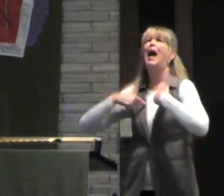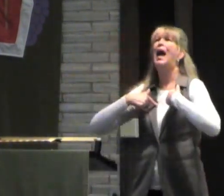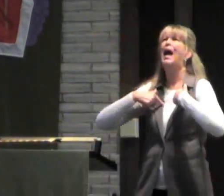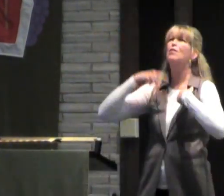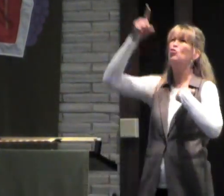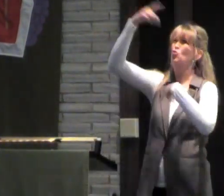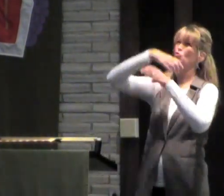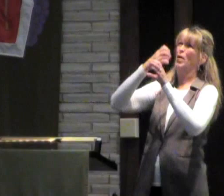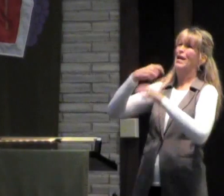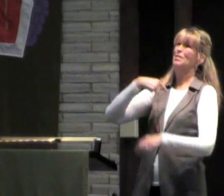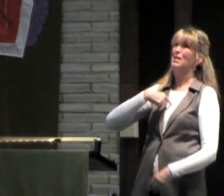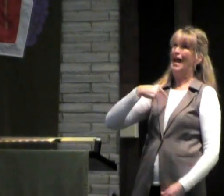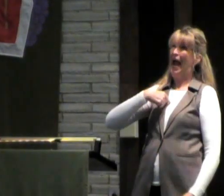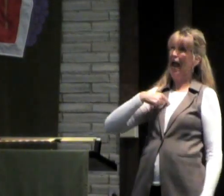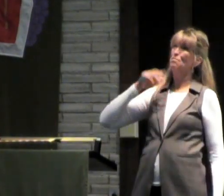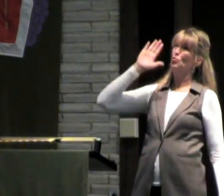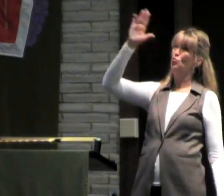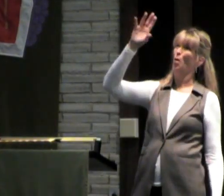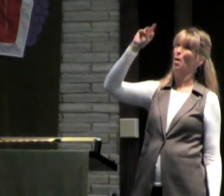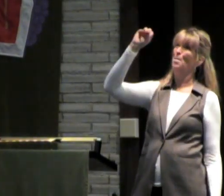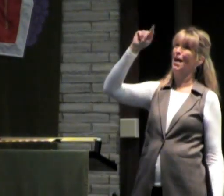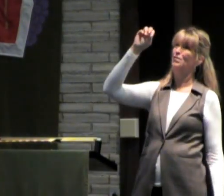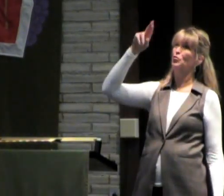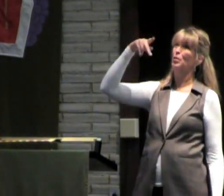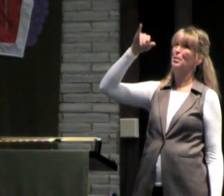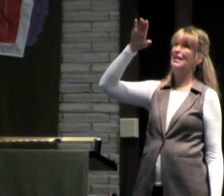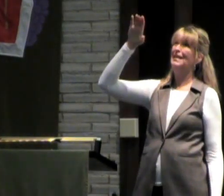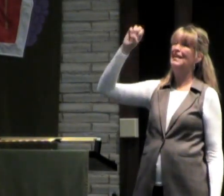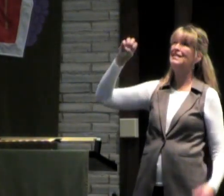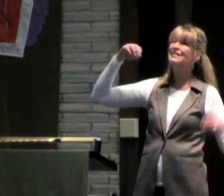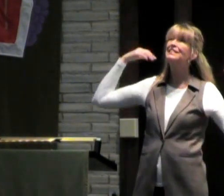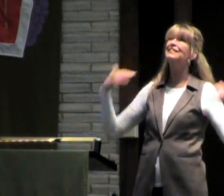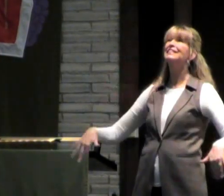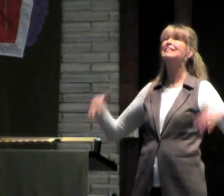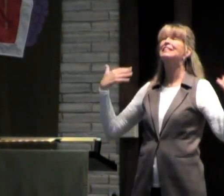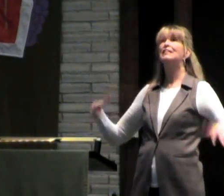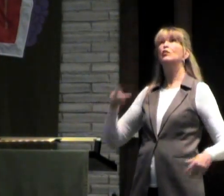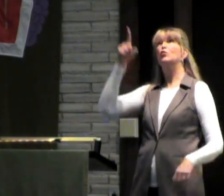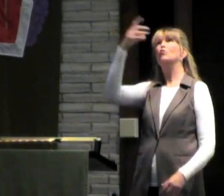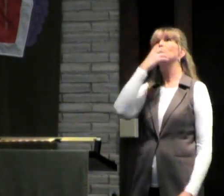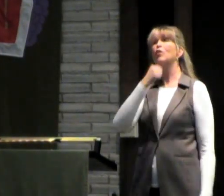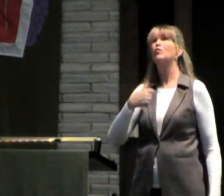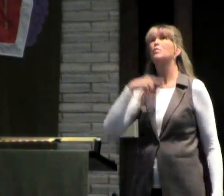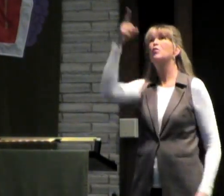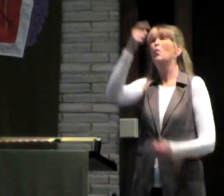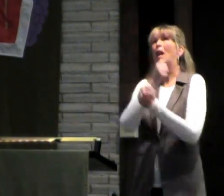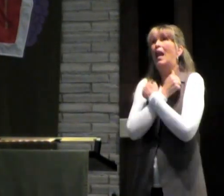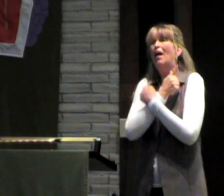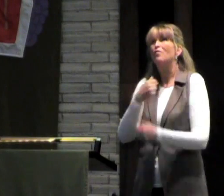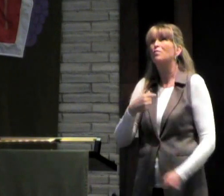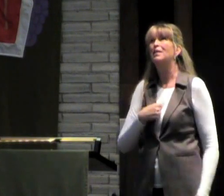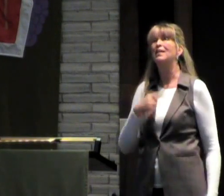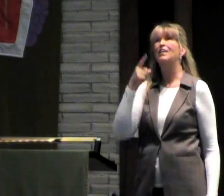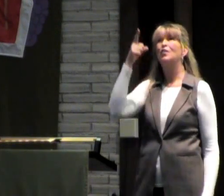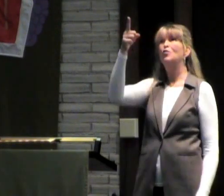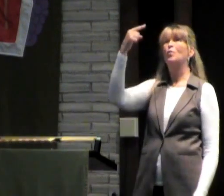yourself. You created me. I'm your masterpiece. You cherish me. You love